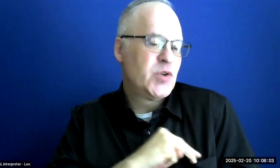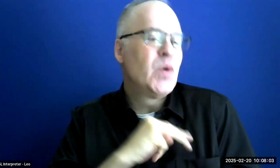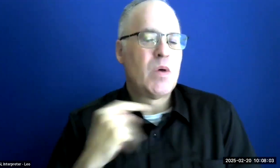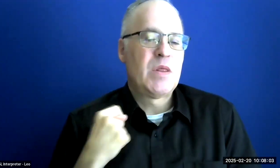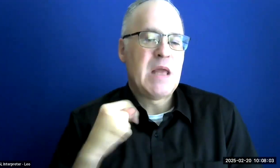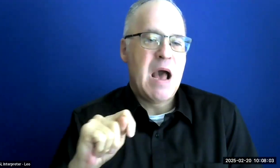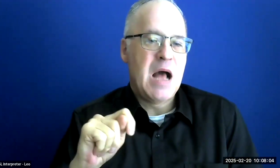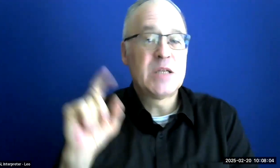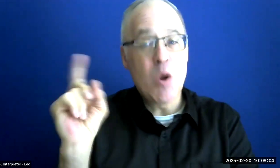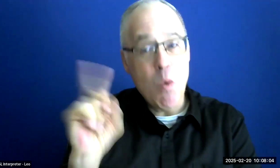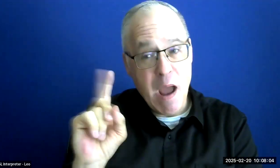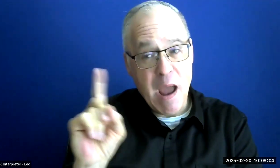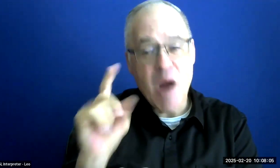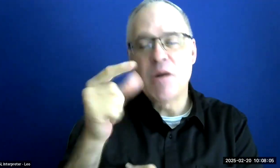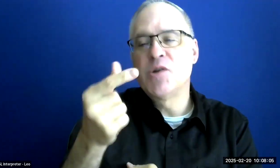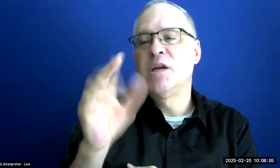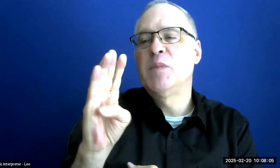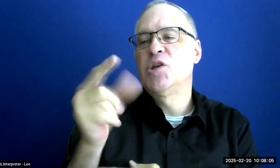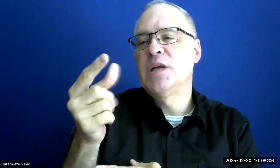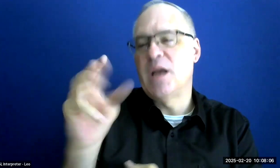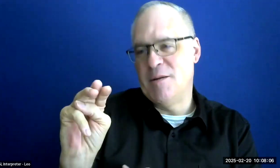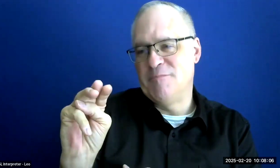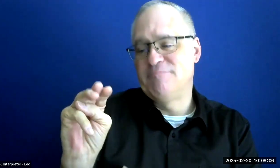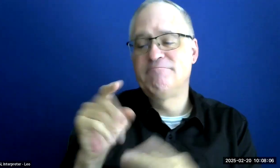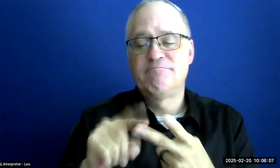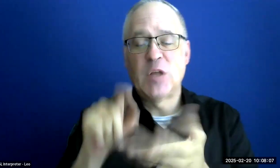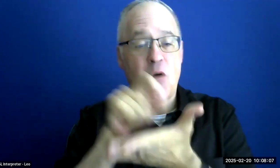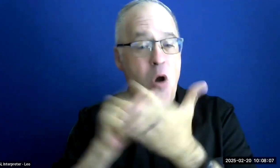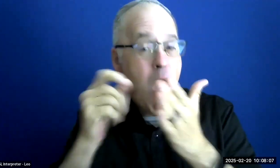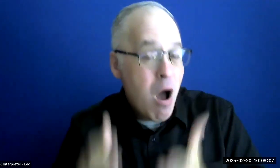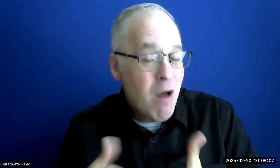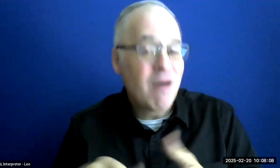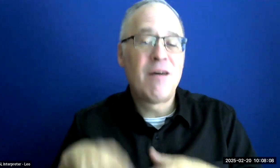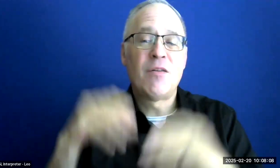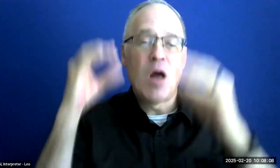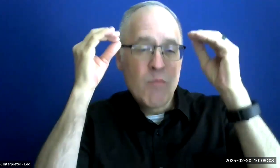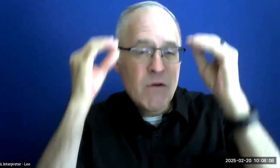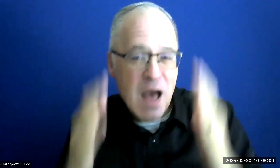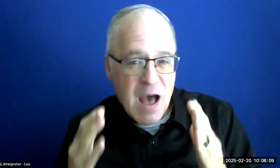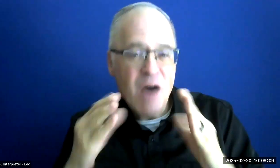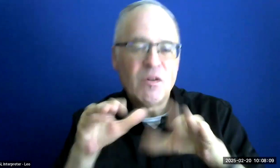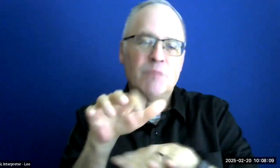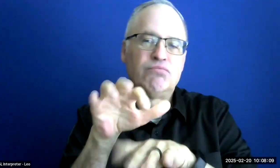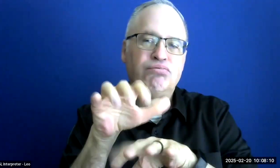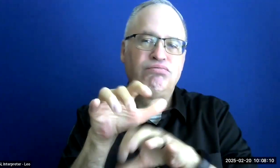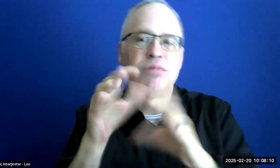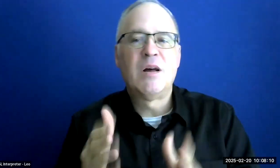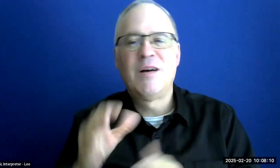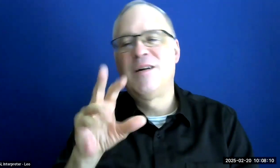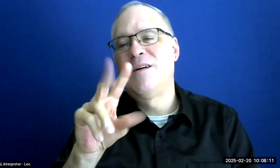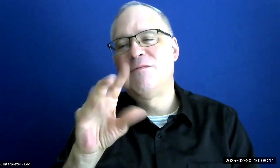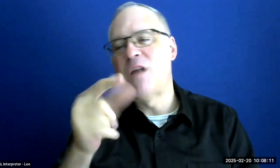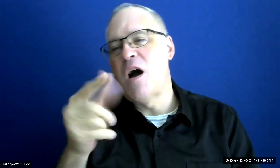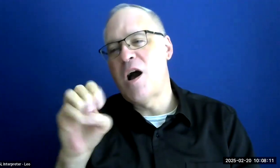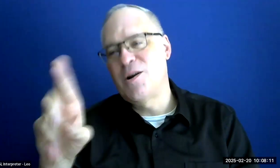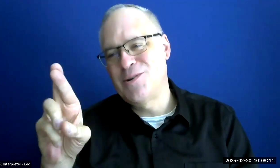General Board of Global Ministries. He's an author, professor, and blogger. Today, he's going to